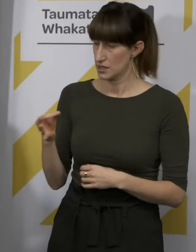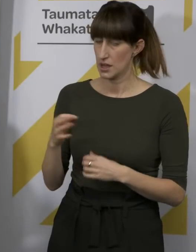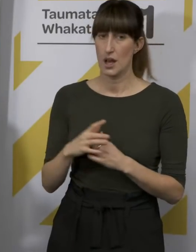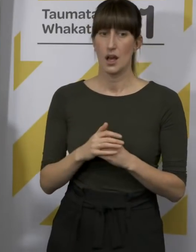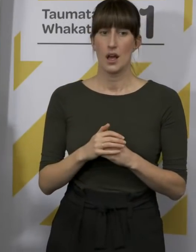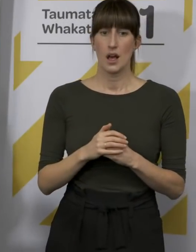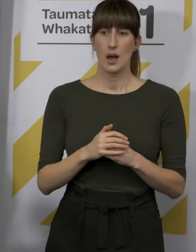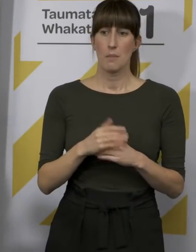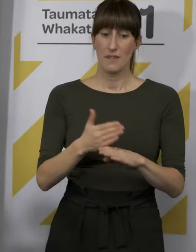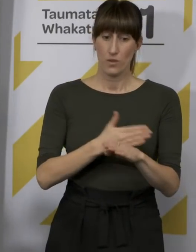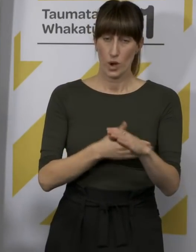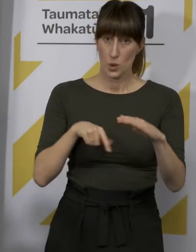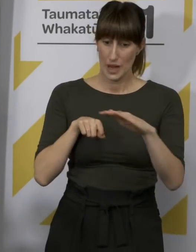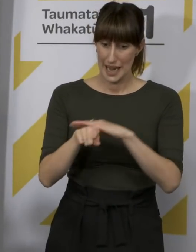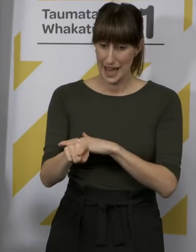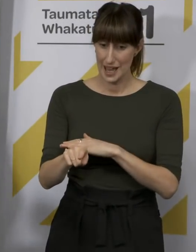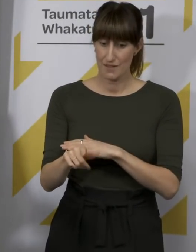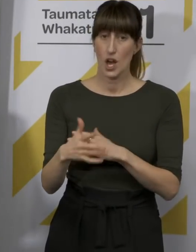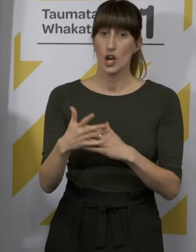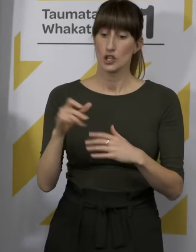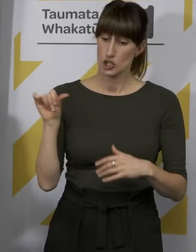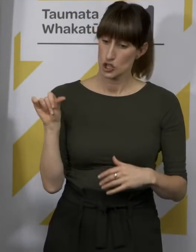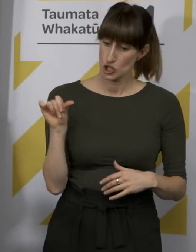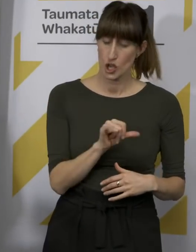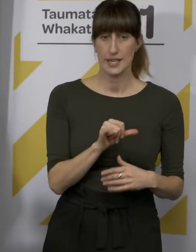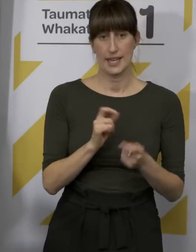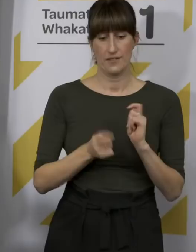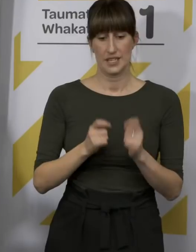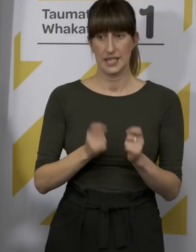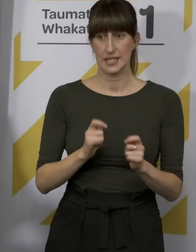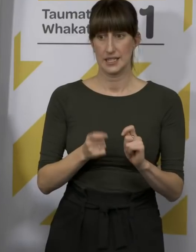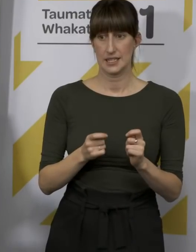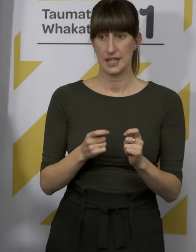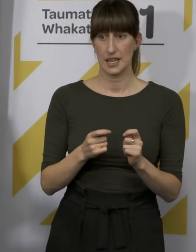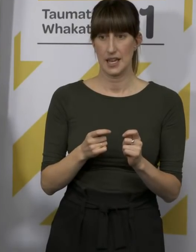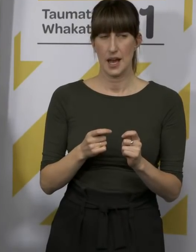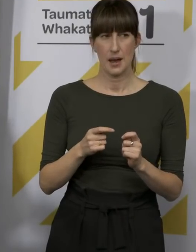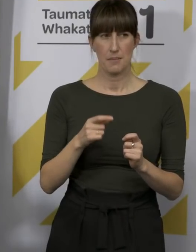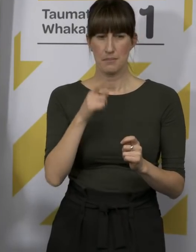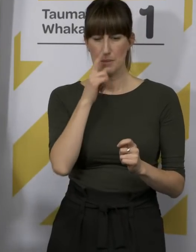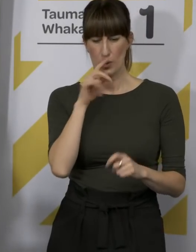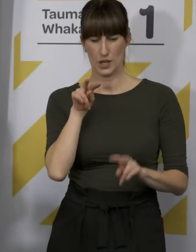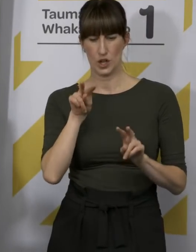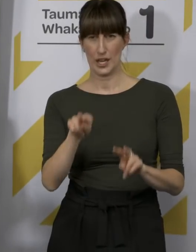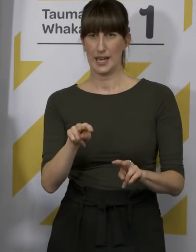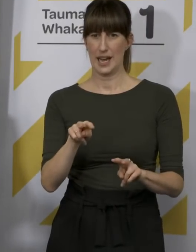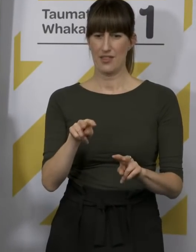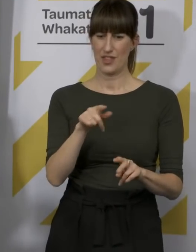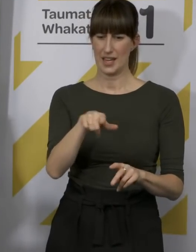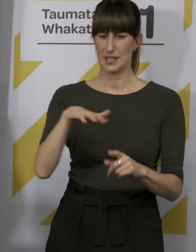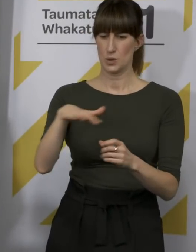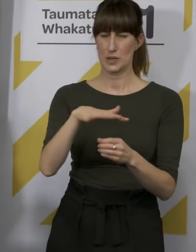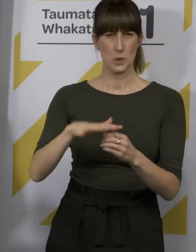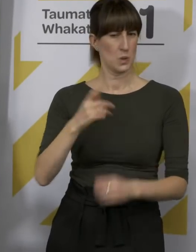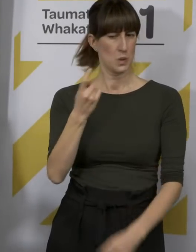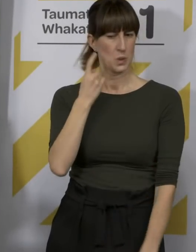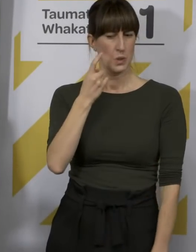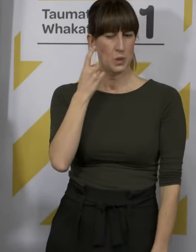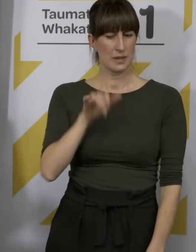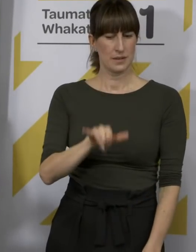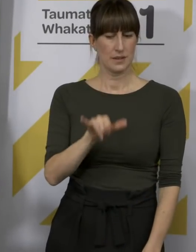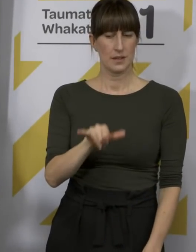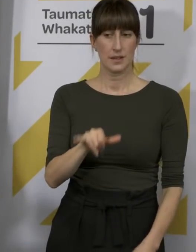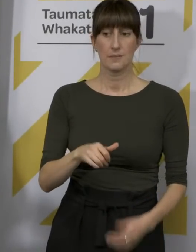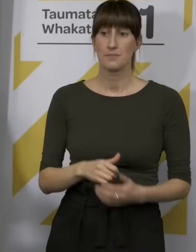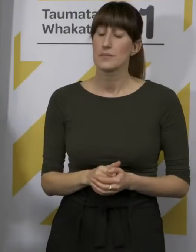being granted leave on compassionate grounds. And people just consider that time period and say, what's going on there? Some of them indeed were tested. What I can say also